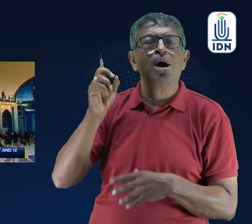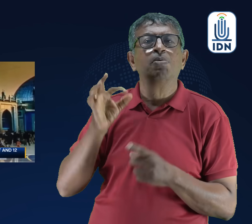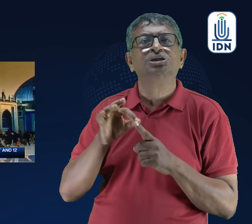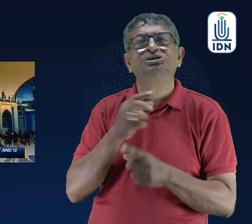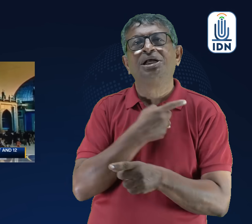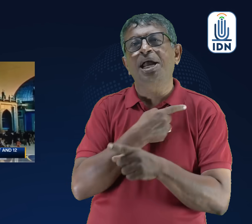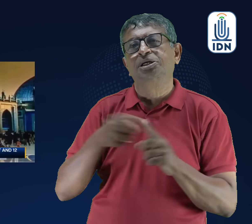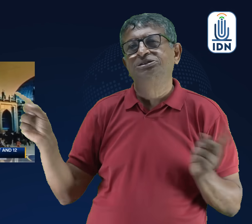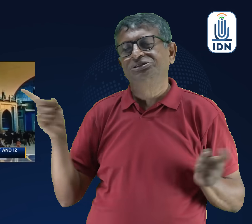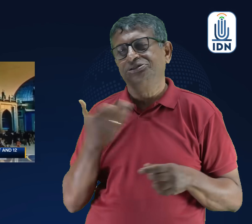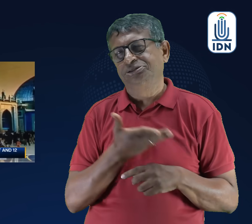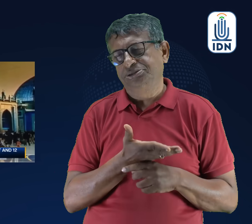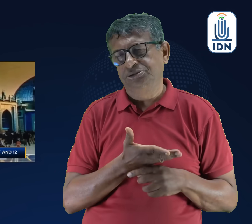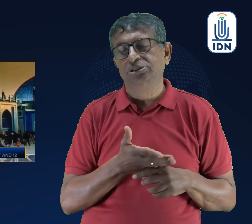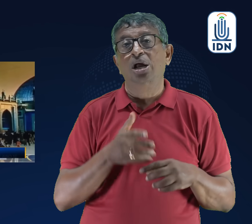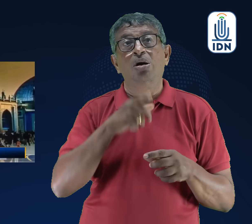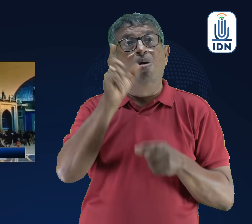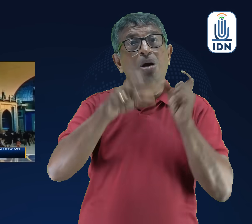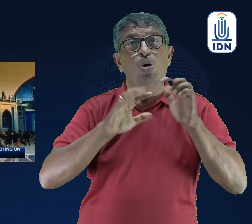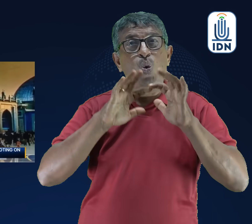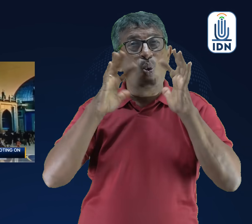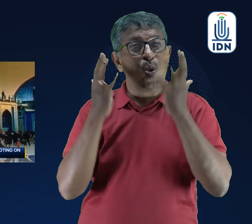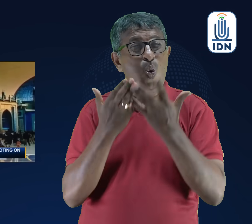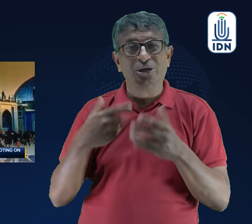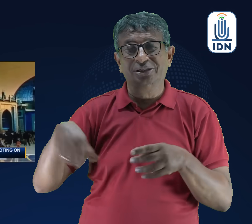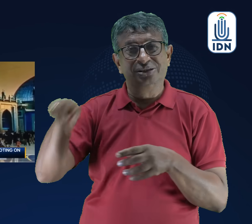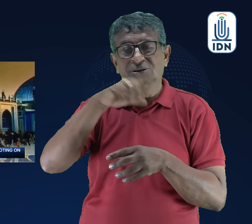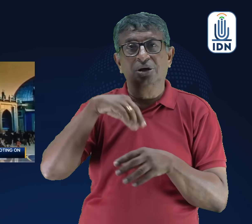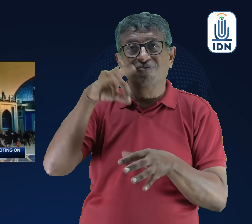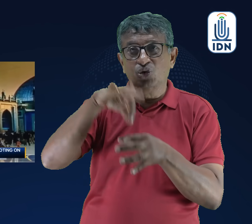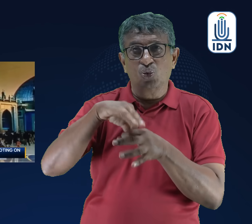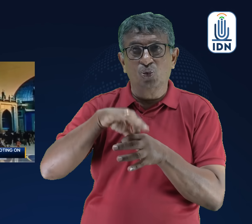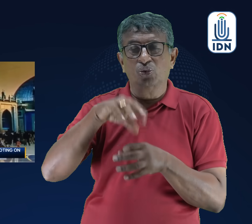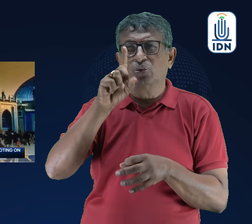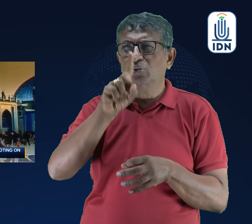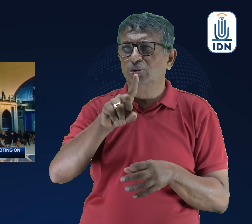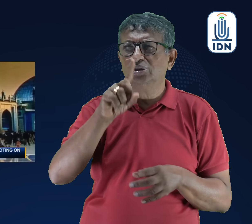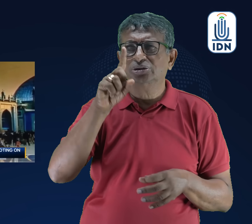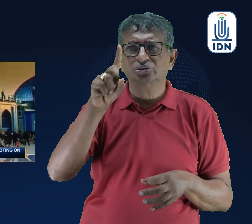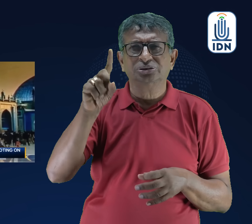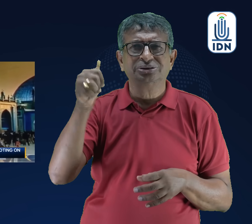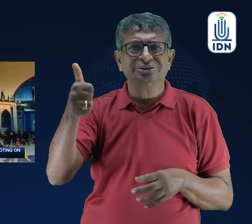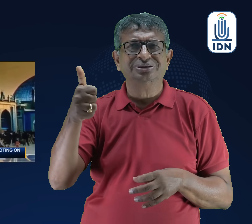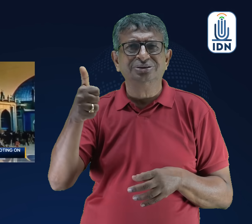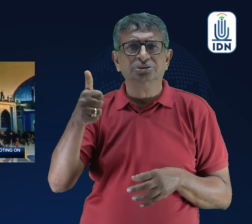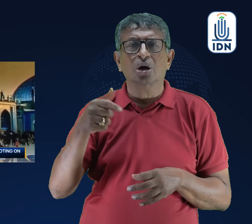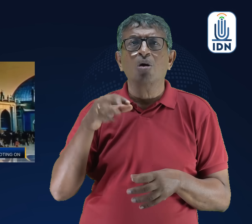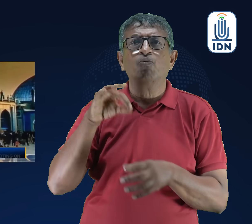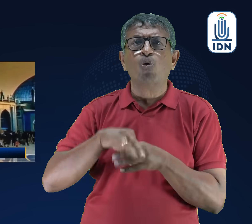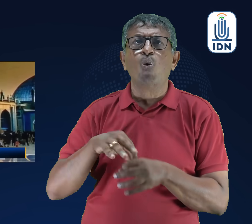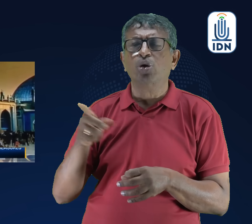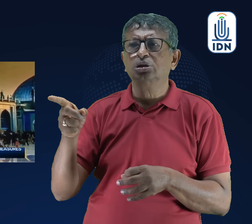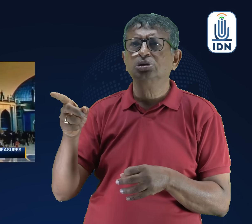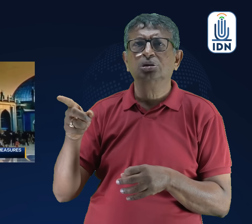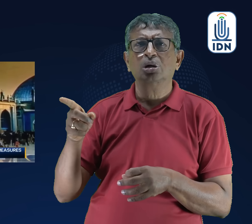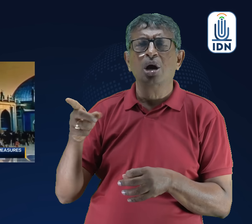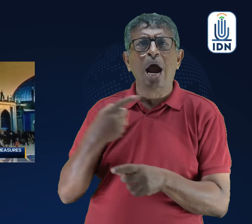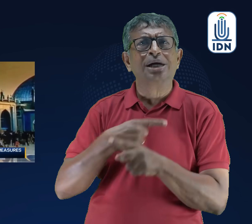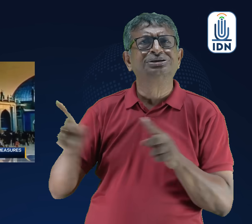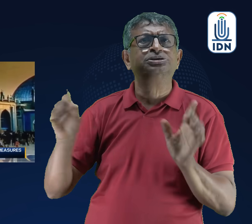So India says, do not focus only on punitive measures. We need new policy instruments. This reflects a change in India's attitude. Earlier, New Delhi ruled out any